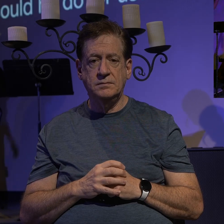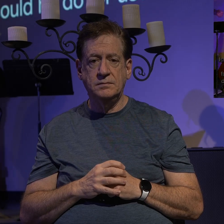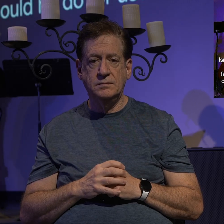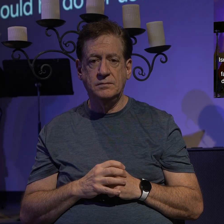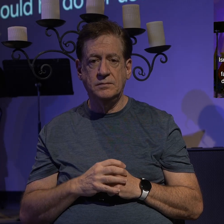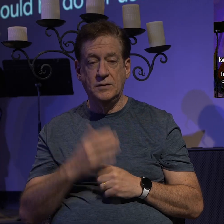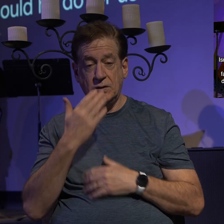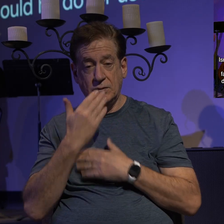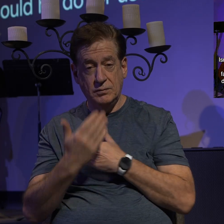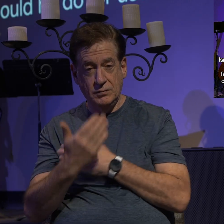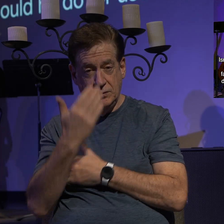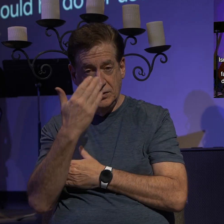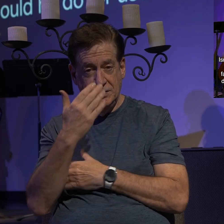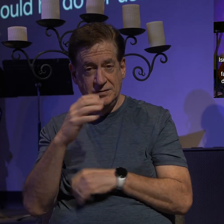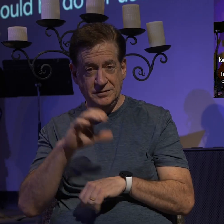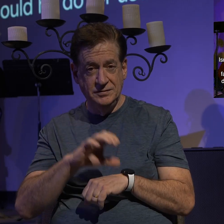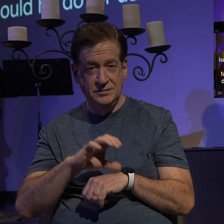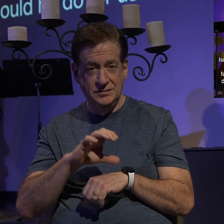Good morning, church.